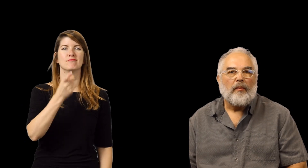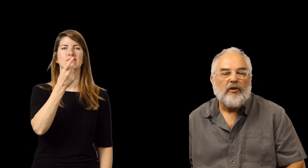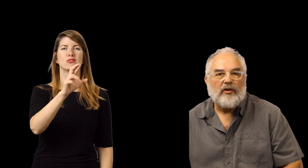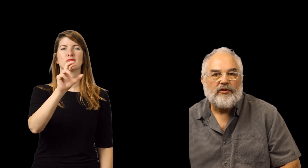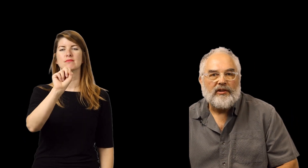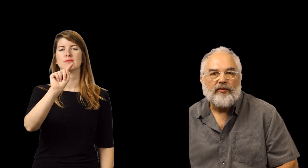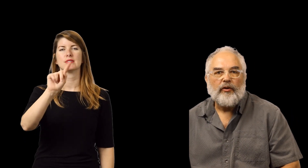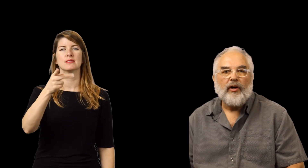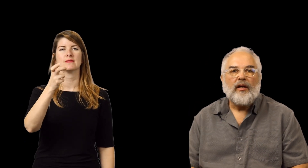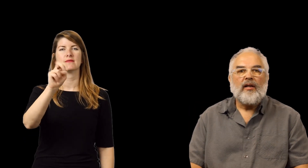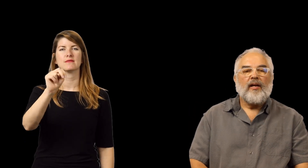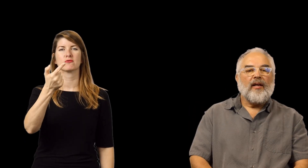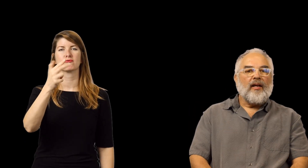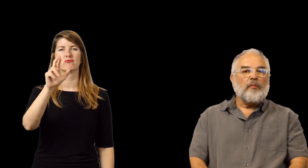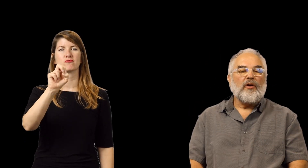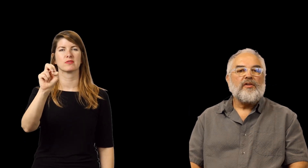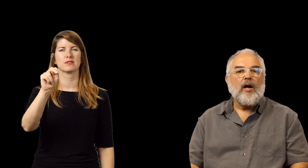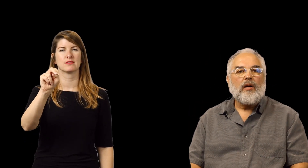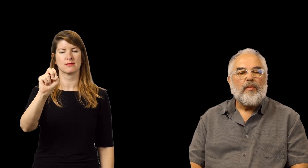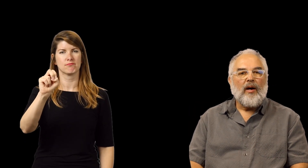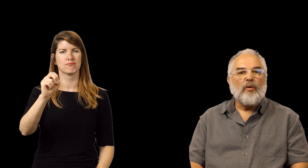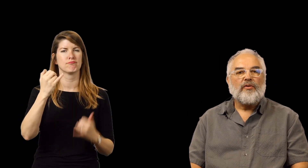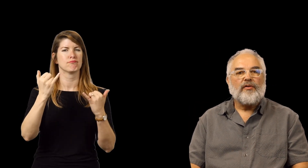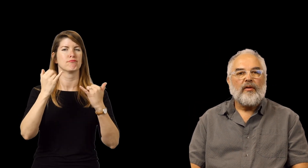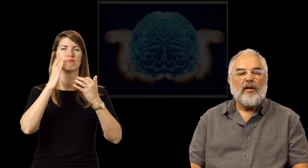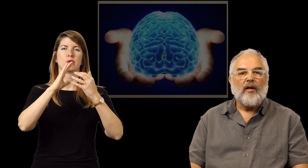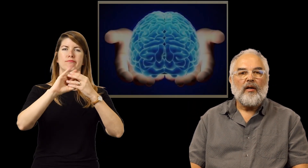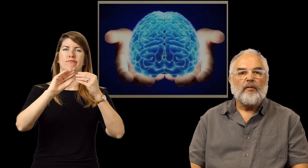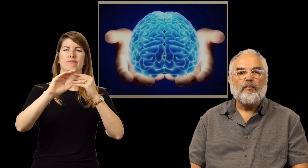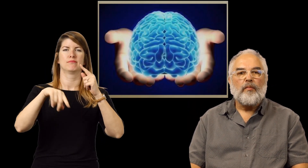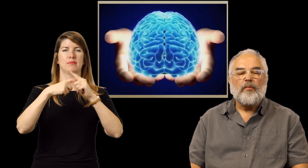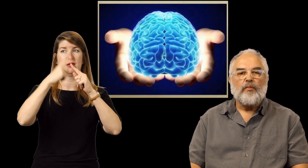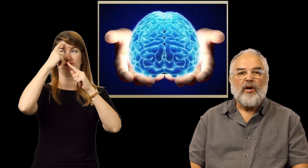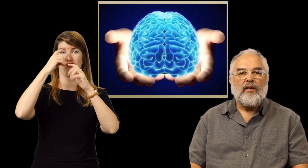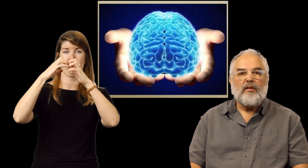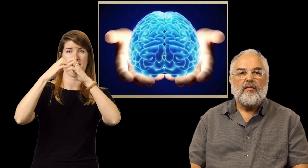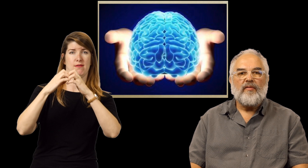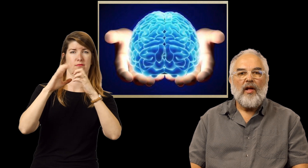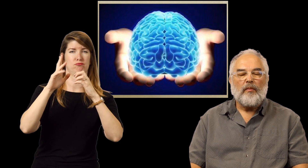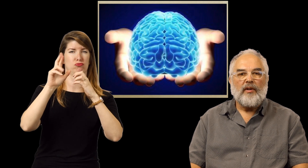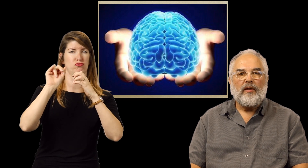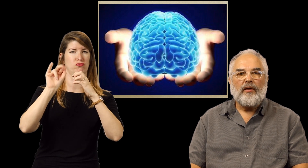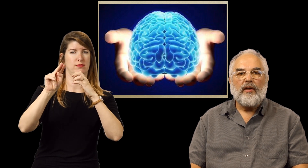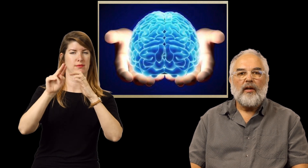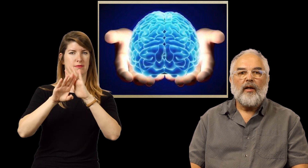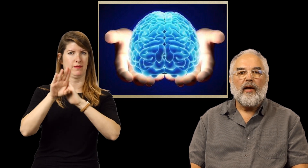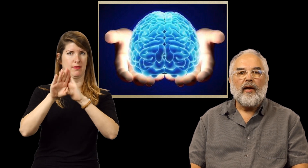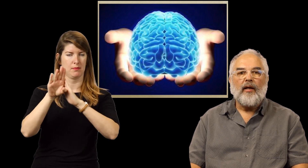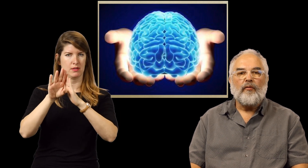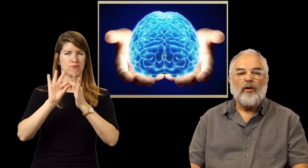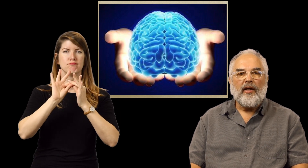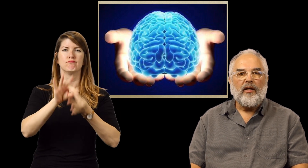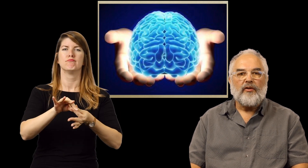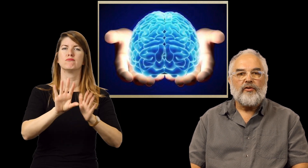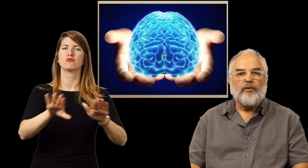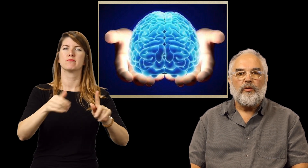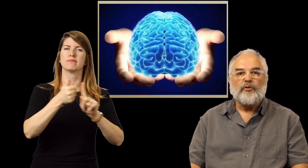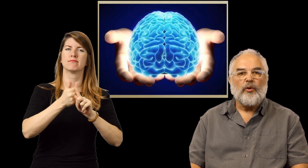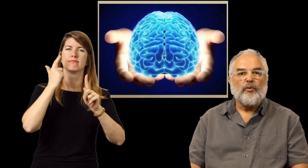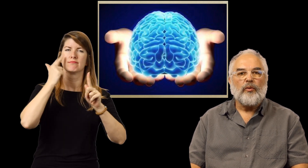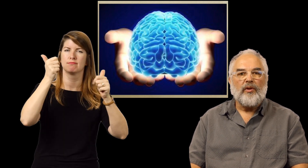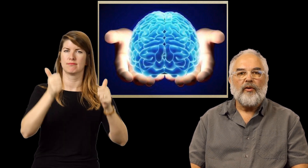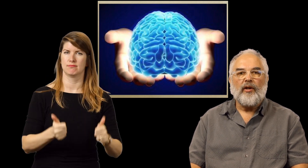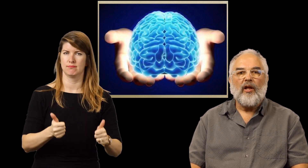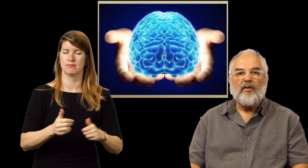Hello, I'm Dr. Stephen Green, and I'm going to talk about brain development and relate it